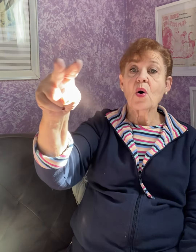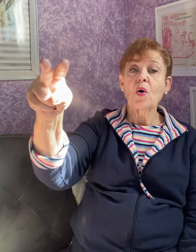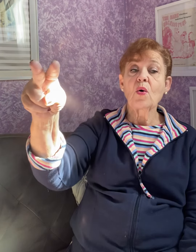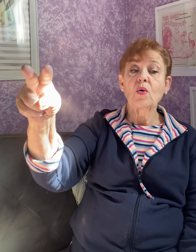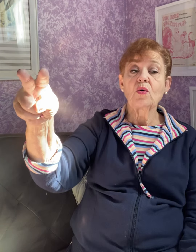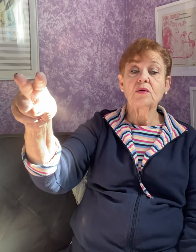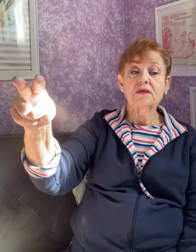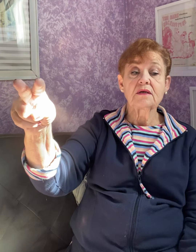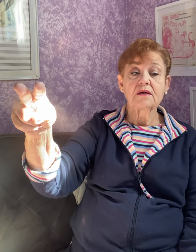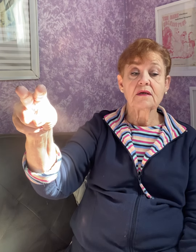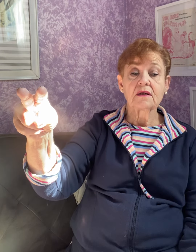Behold